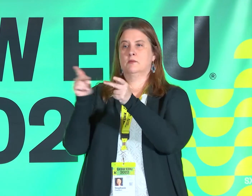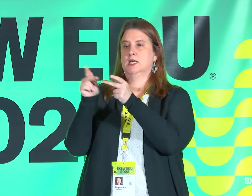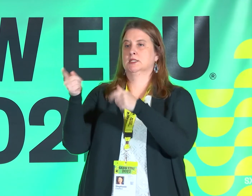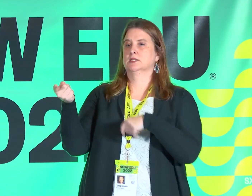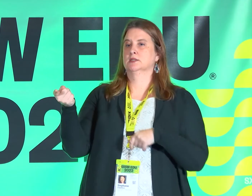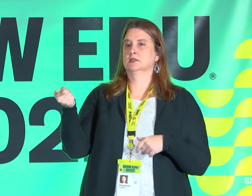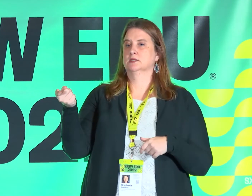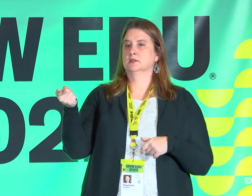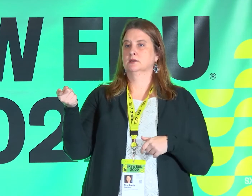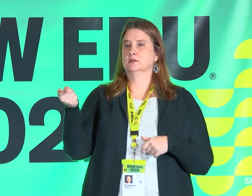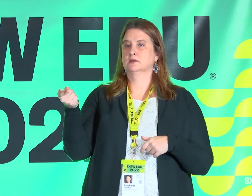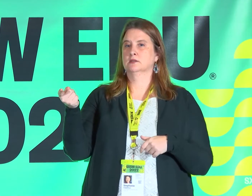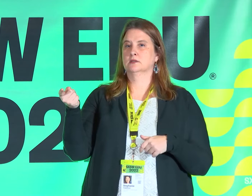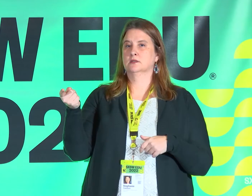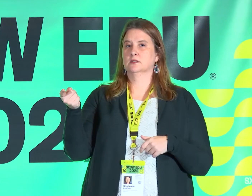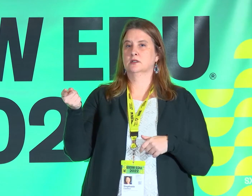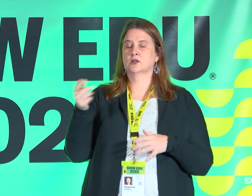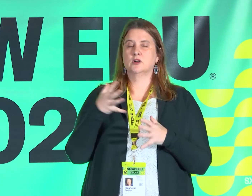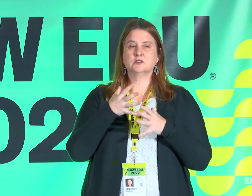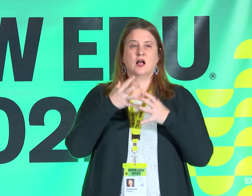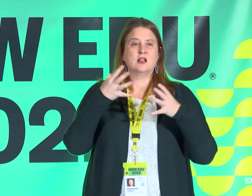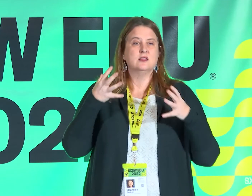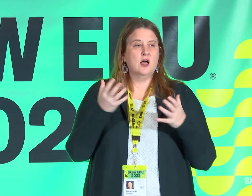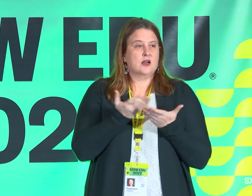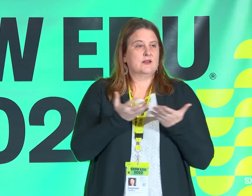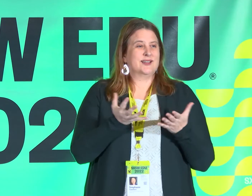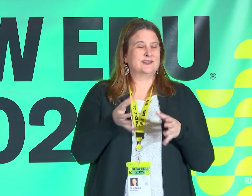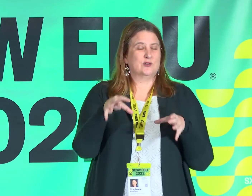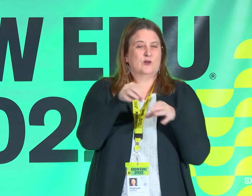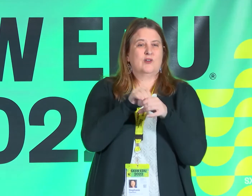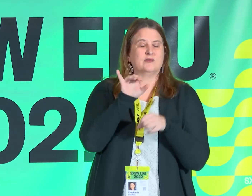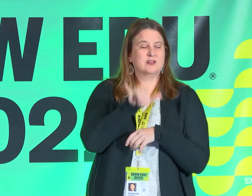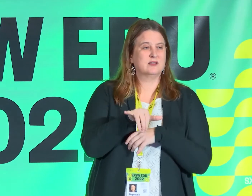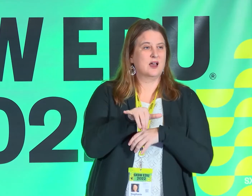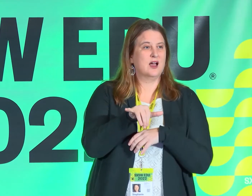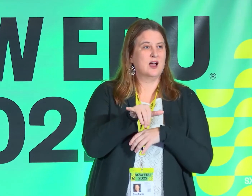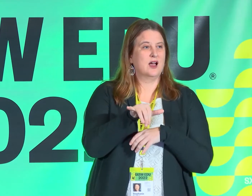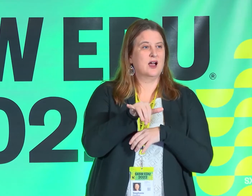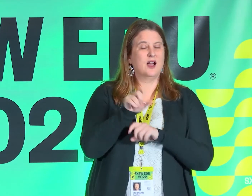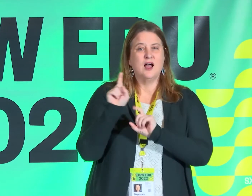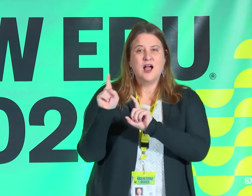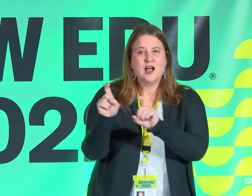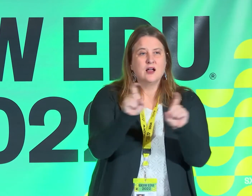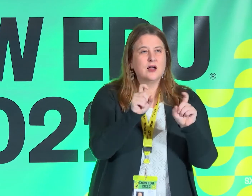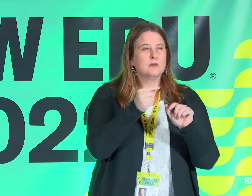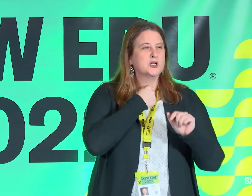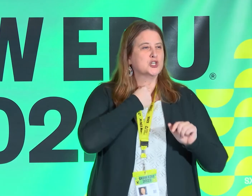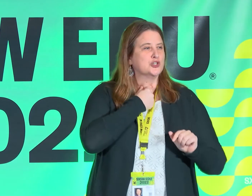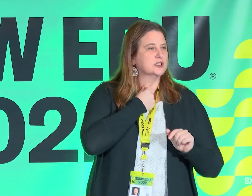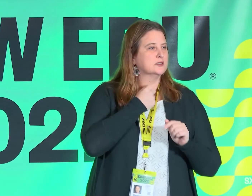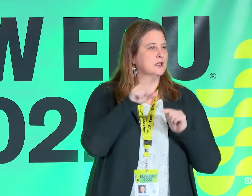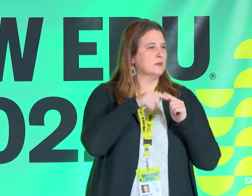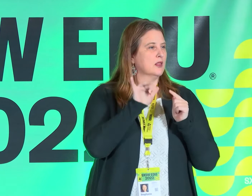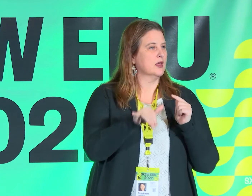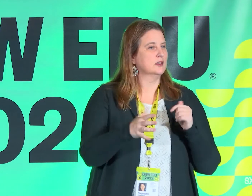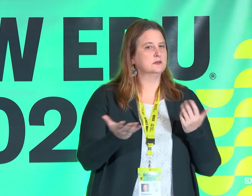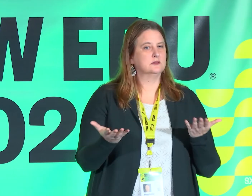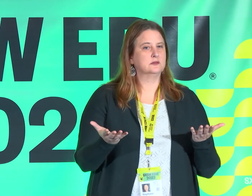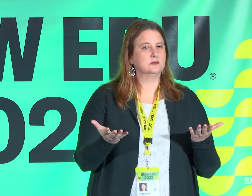training, and at their workplace. There's a lot of things that are involved with that. Ask around. Be